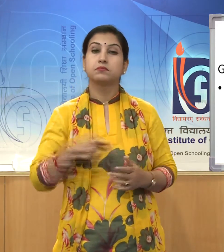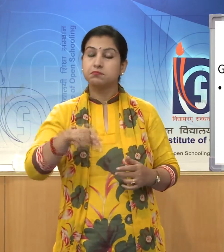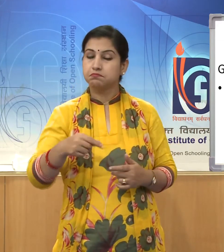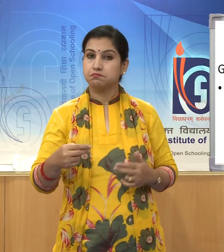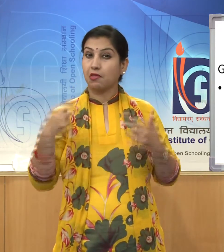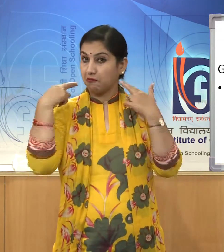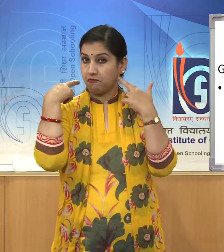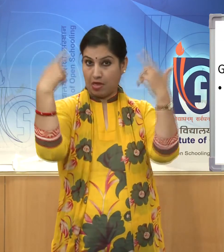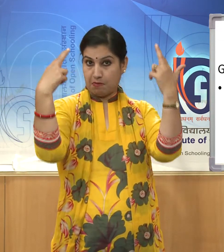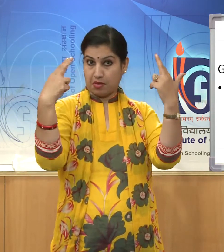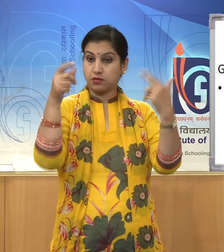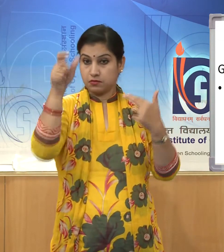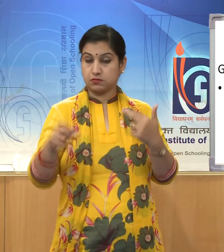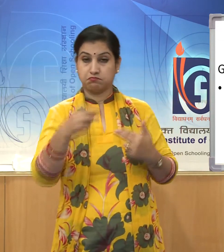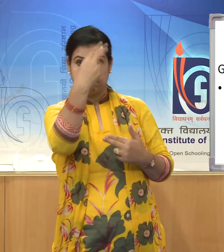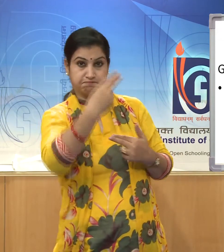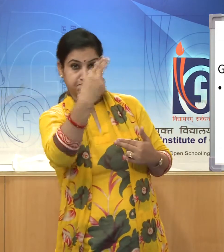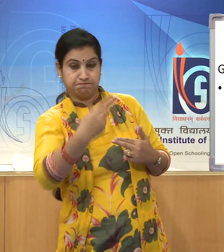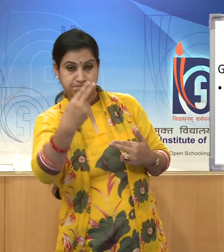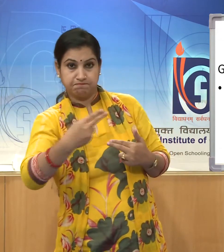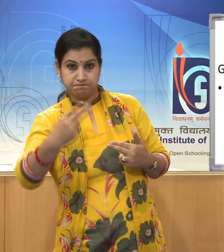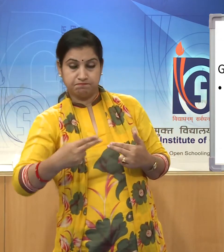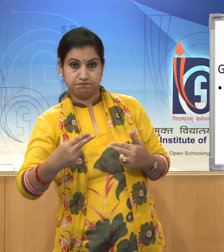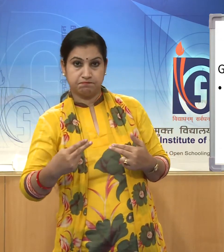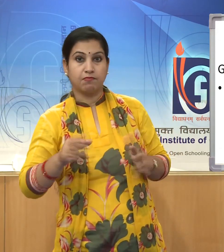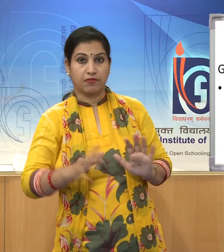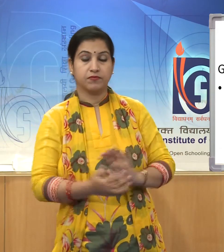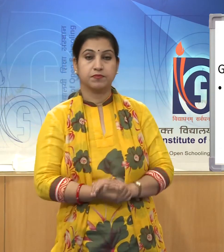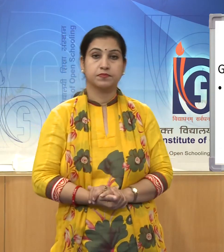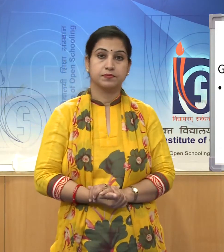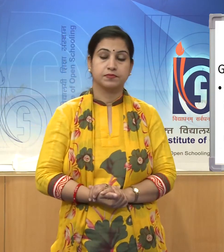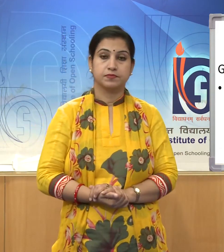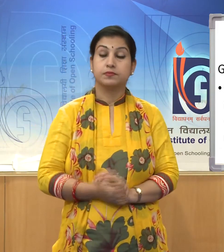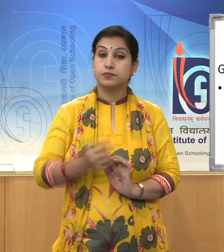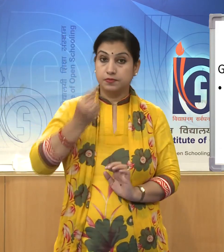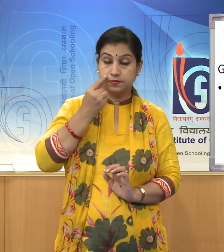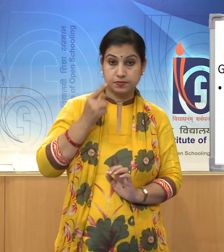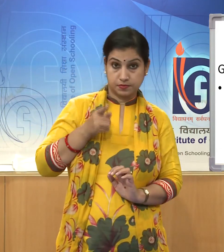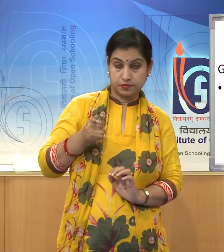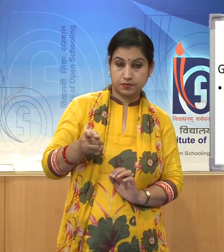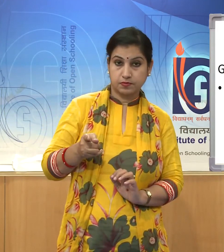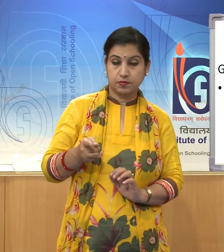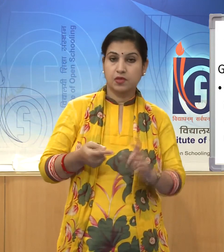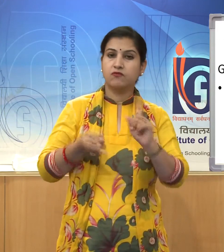is the most famous surrealist painter. He was a Spanish